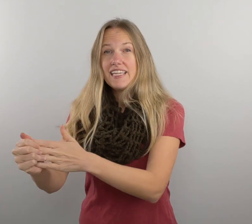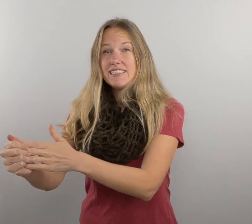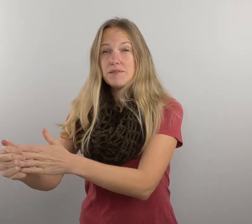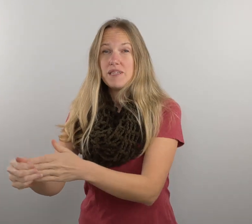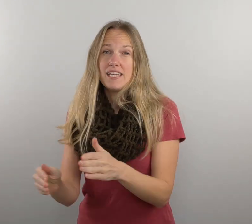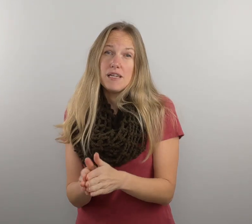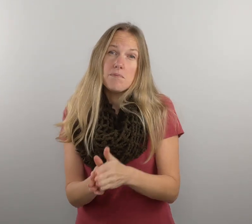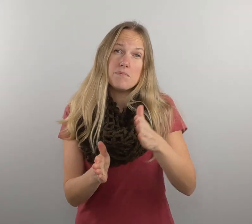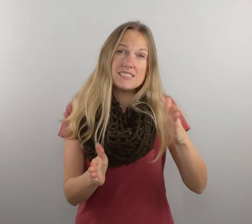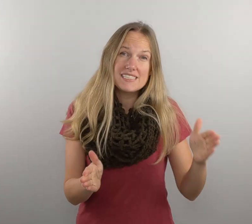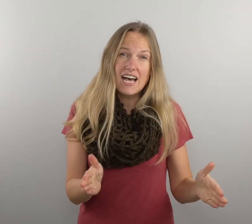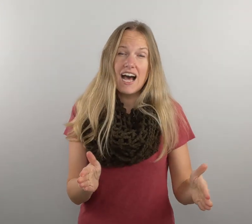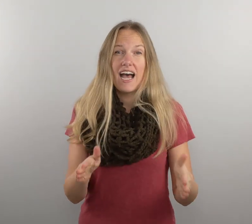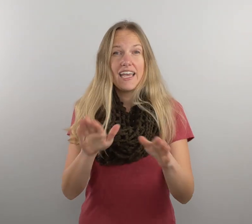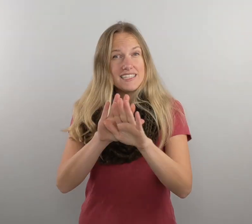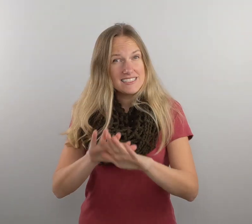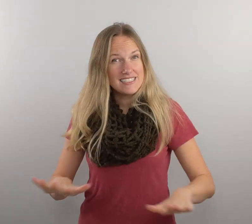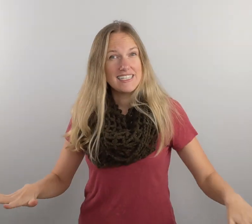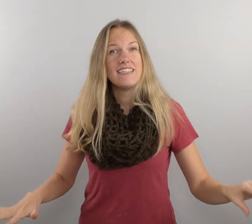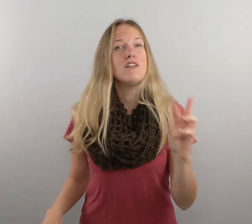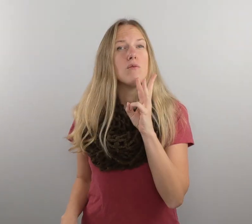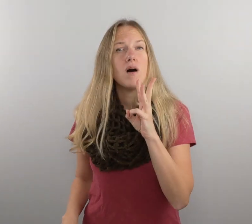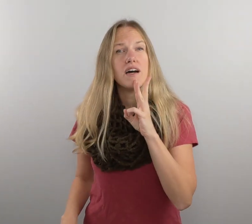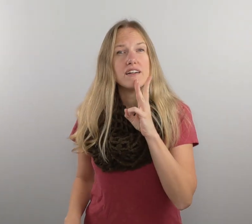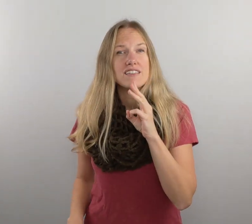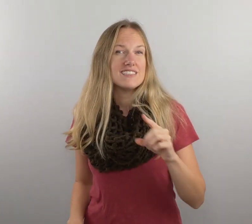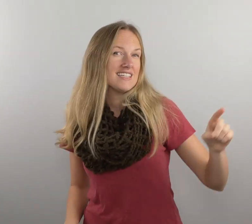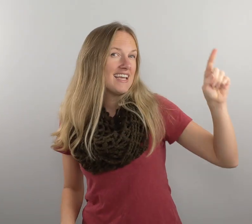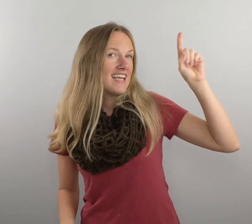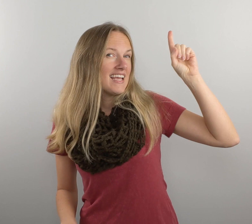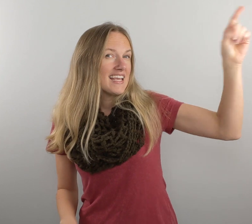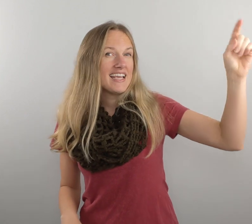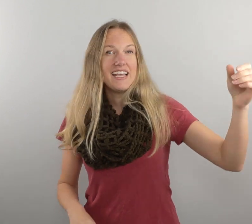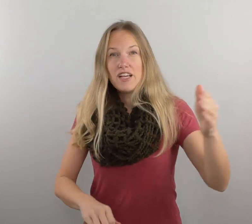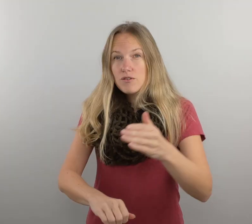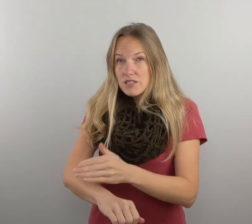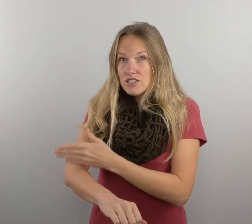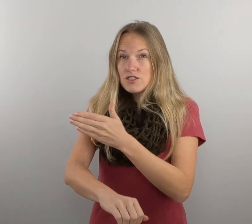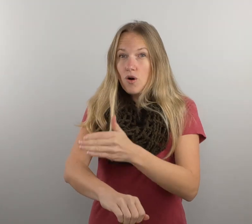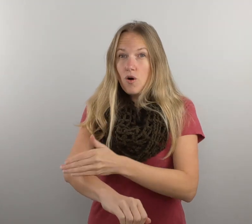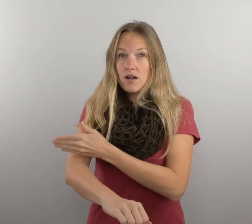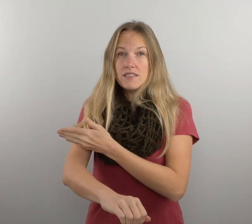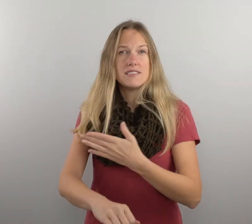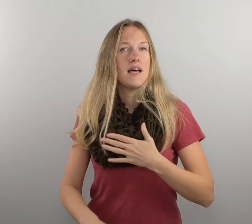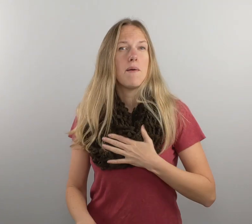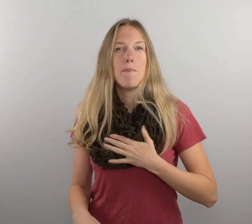leads me beside still waters. He restores